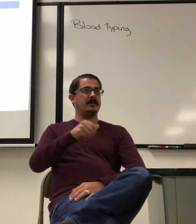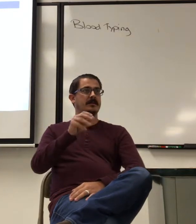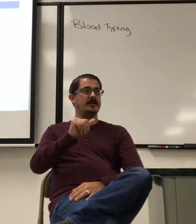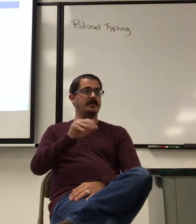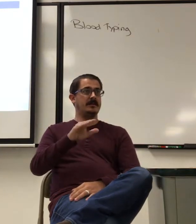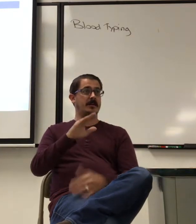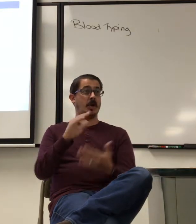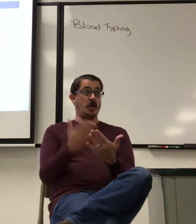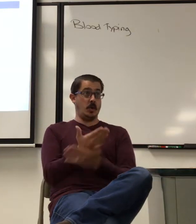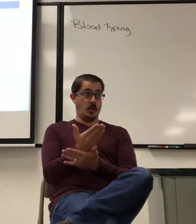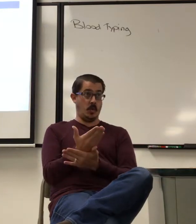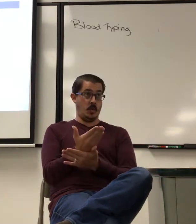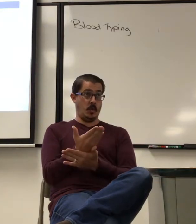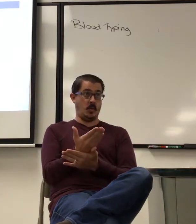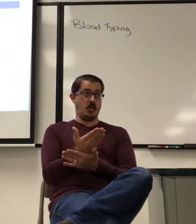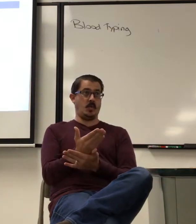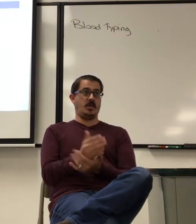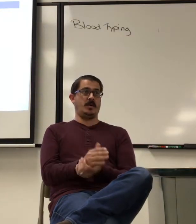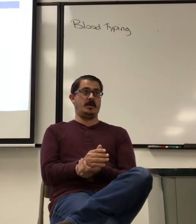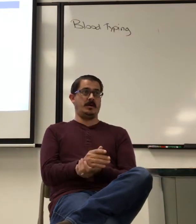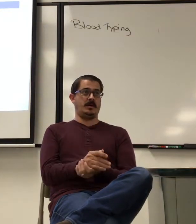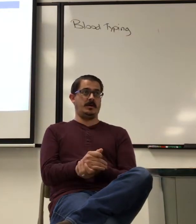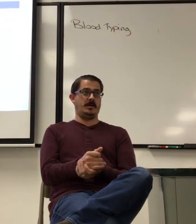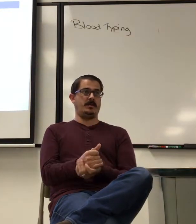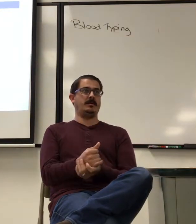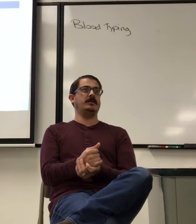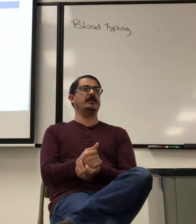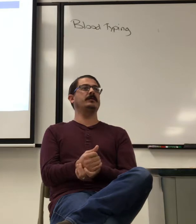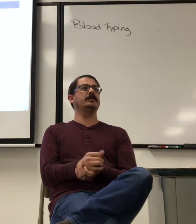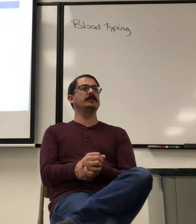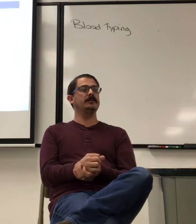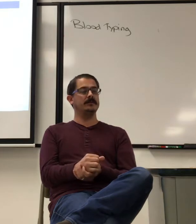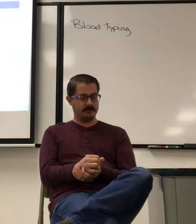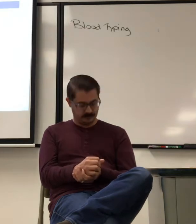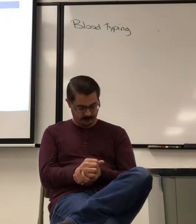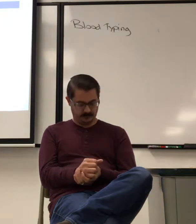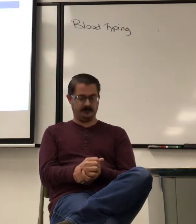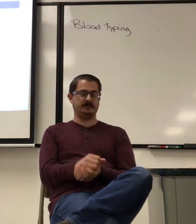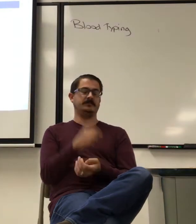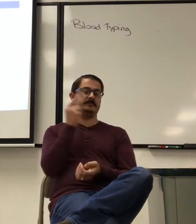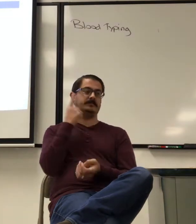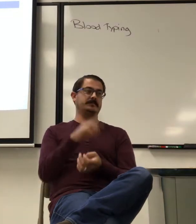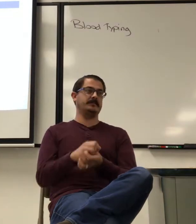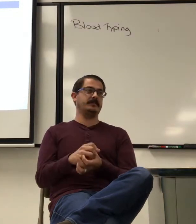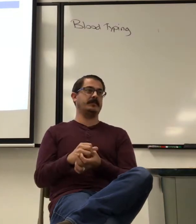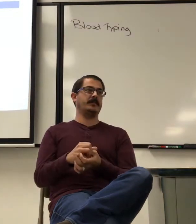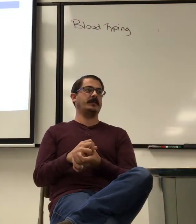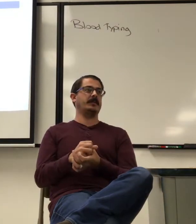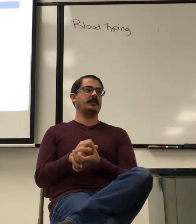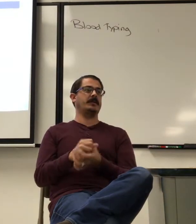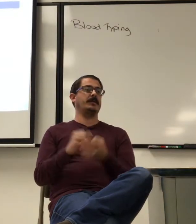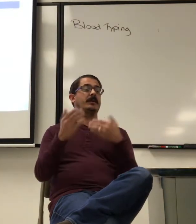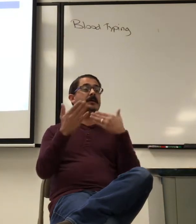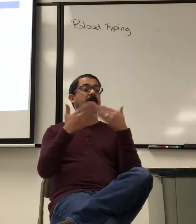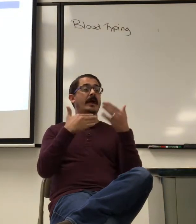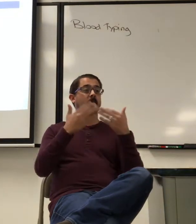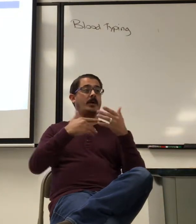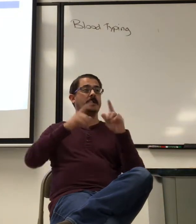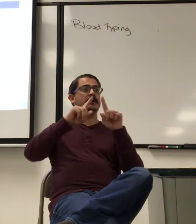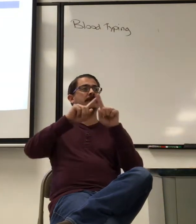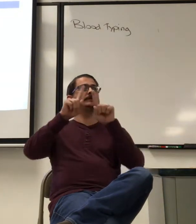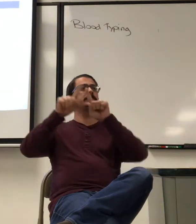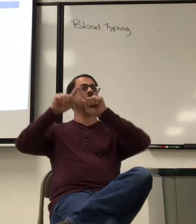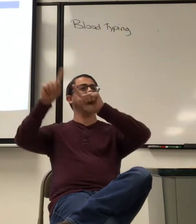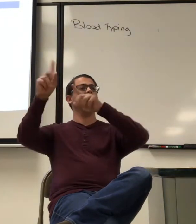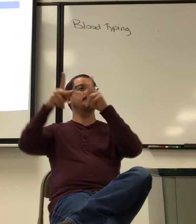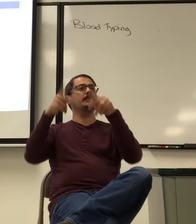patients. You have to transfuse people. Well, it was soon discovered that bloods of different people have different